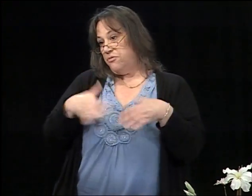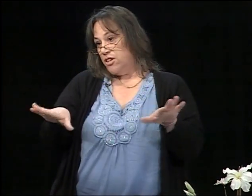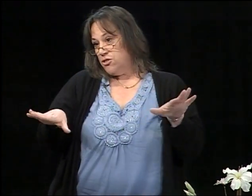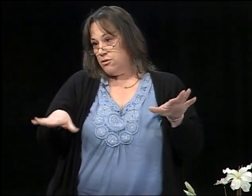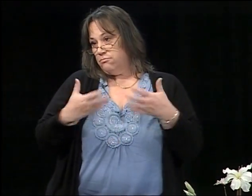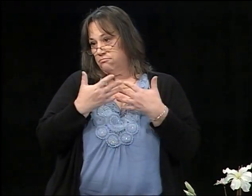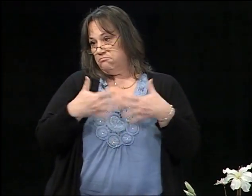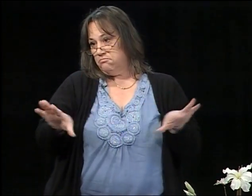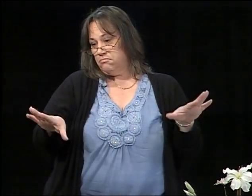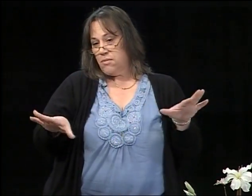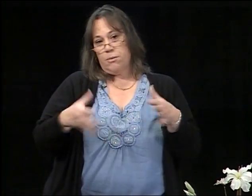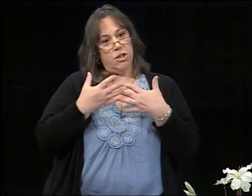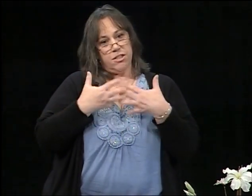Finished. I'm all done.